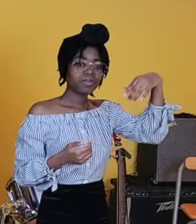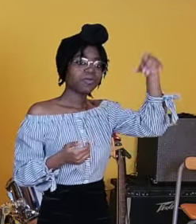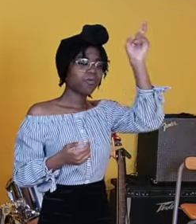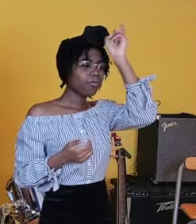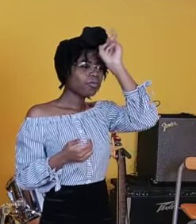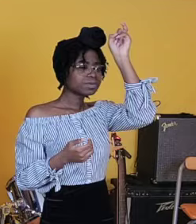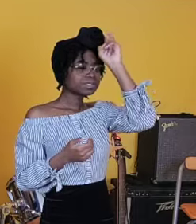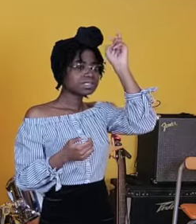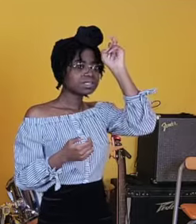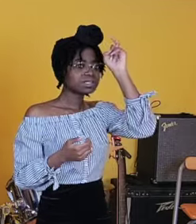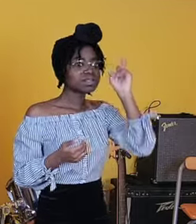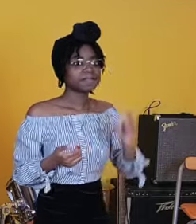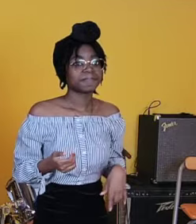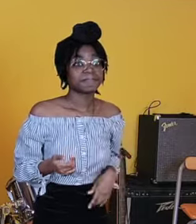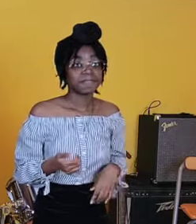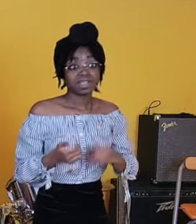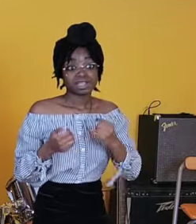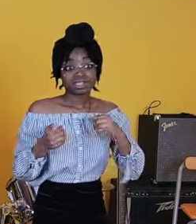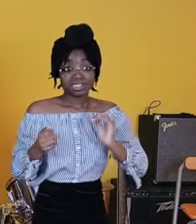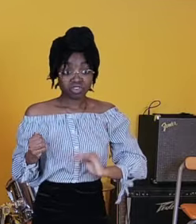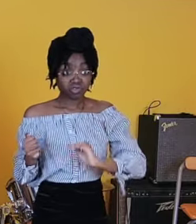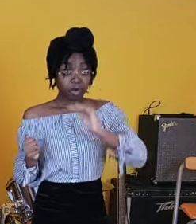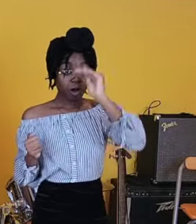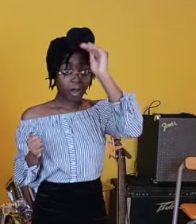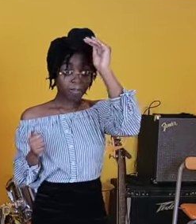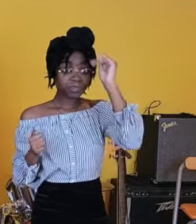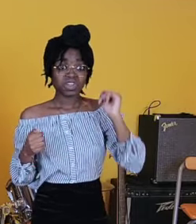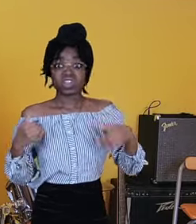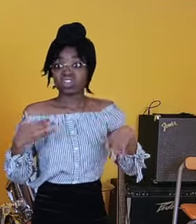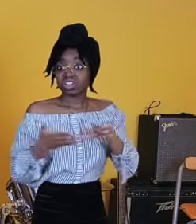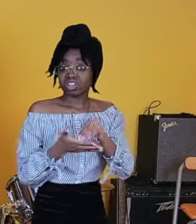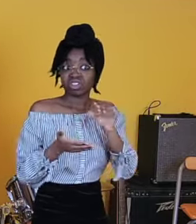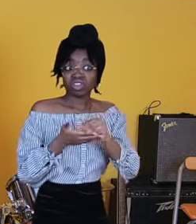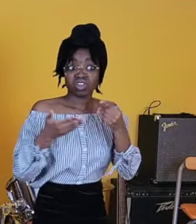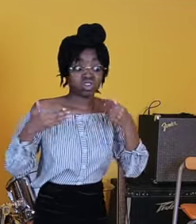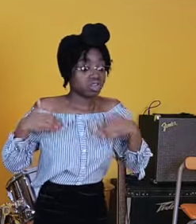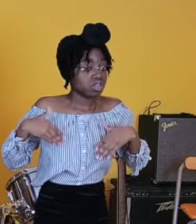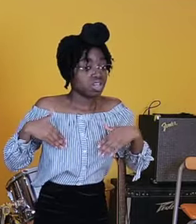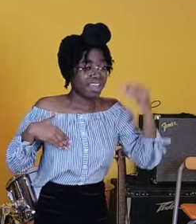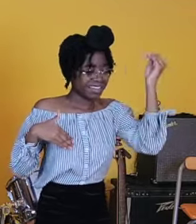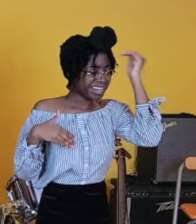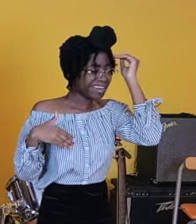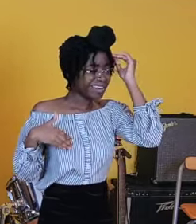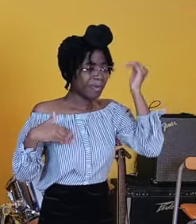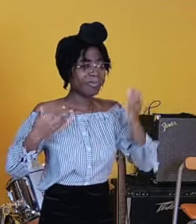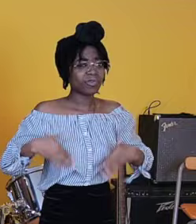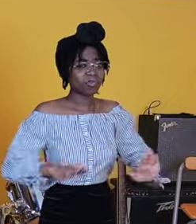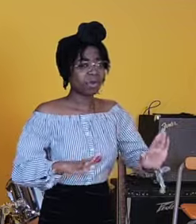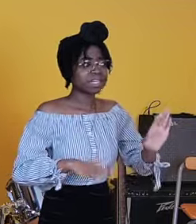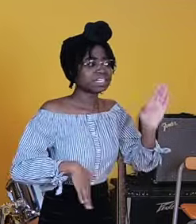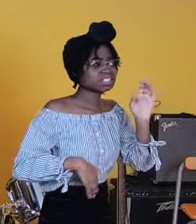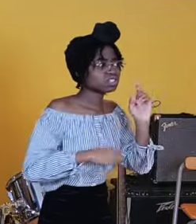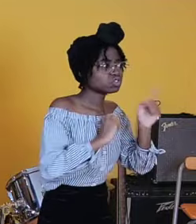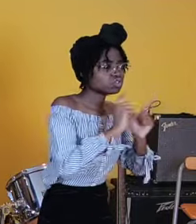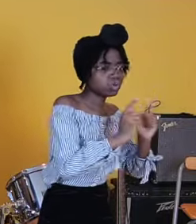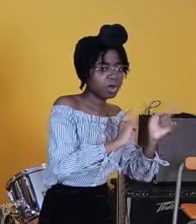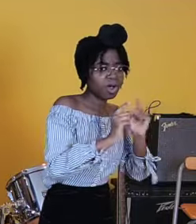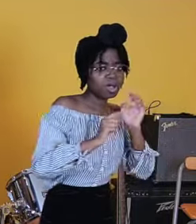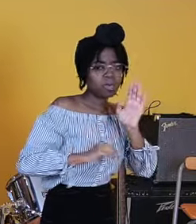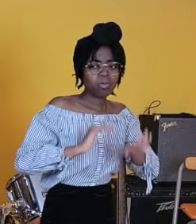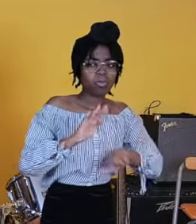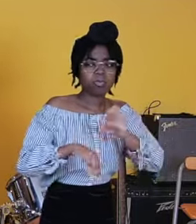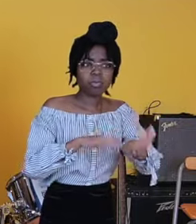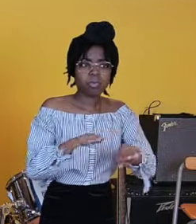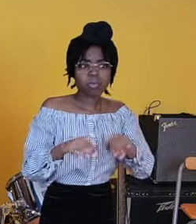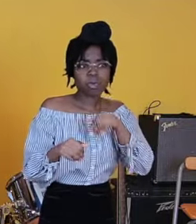hold on to, they know how to walk, how to dress, how to speak. They know what is right in God's sight. Then when they're old,